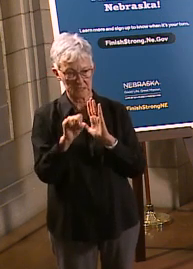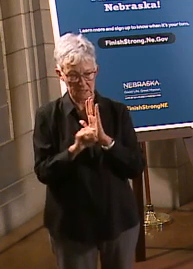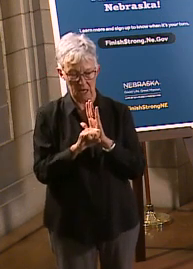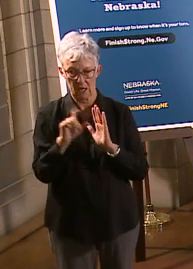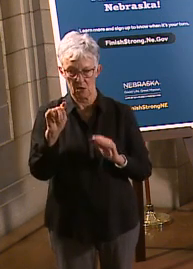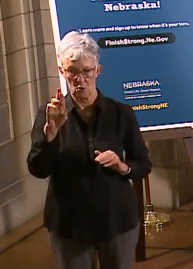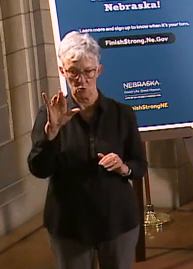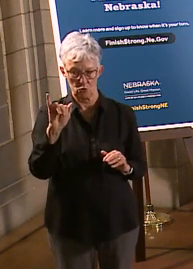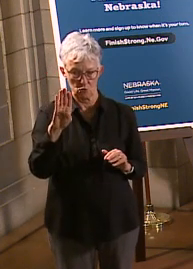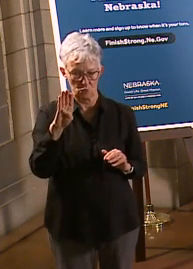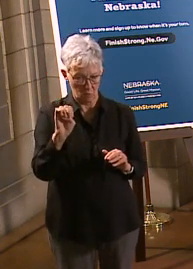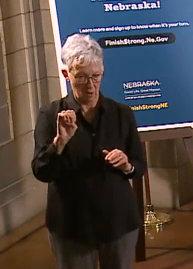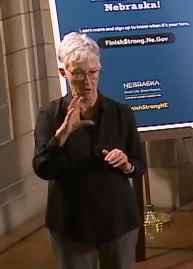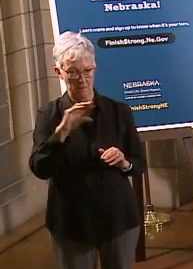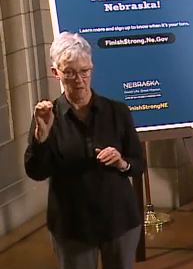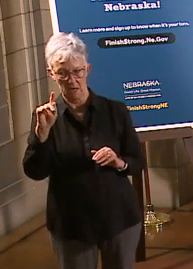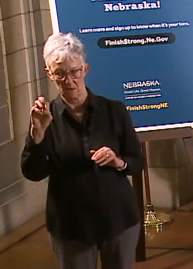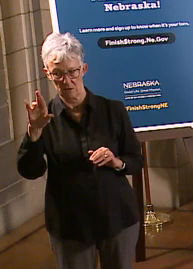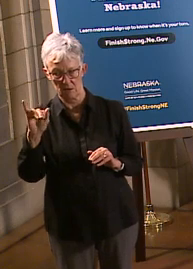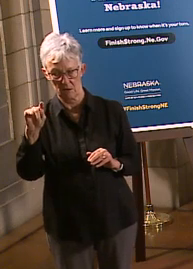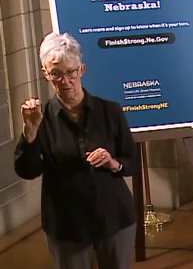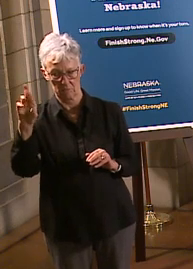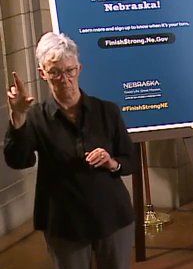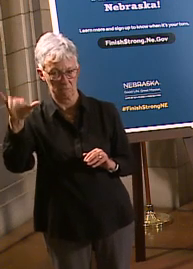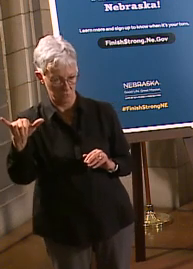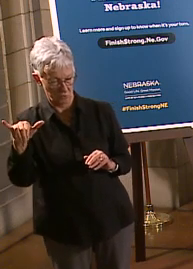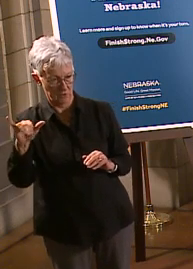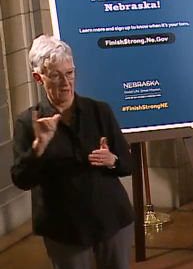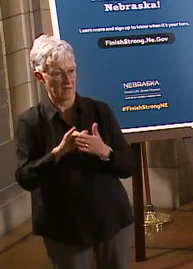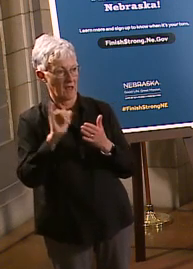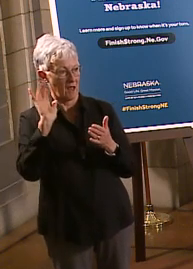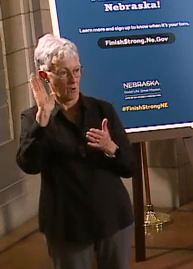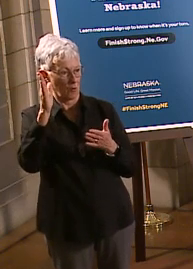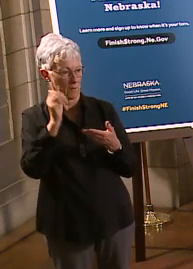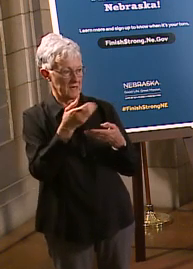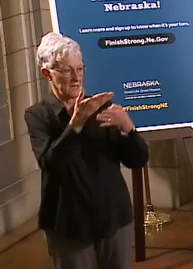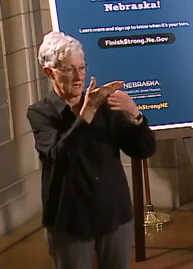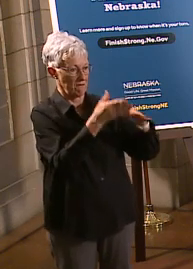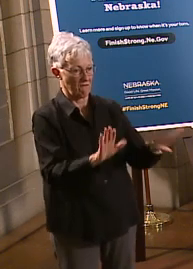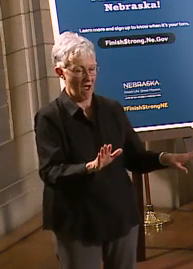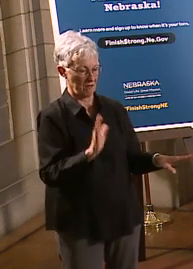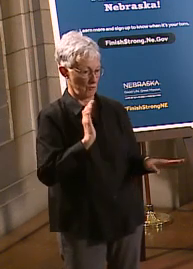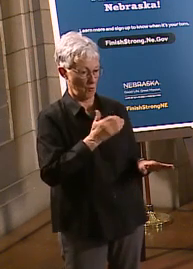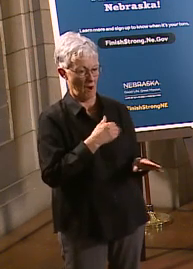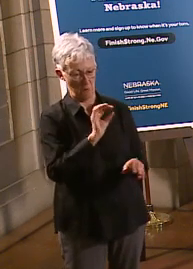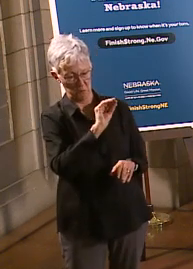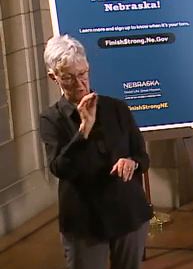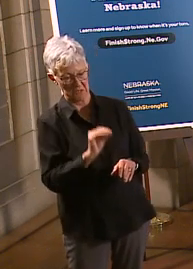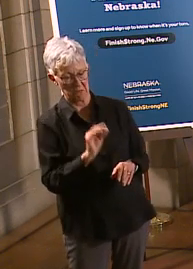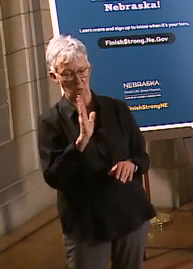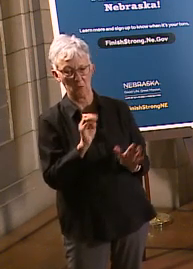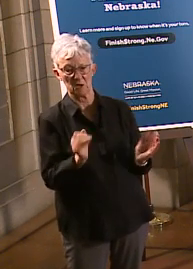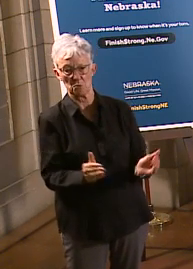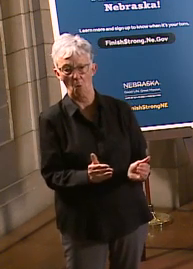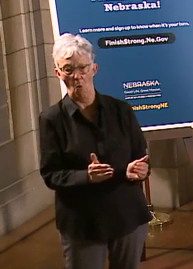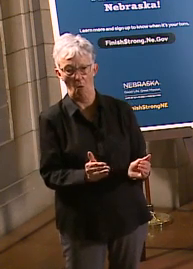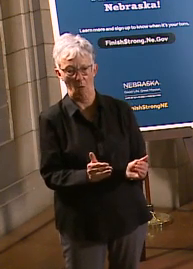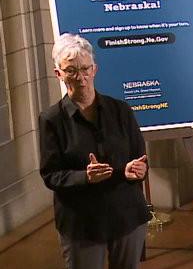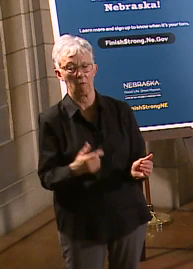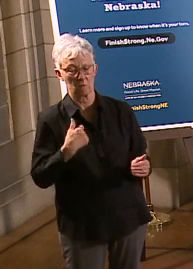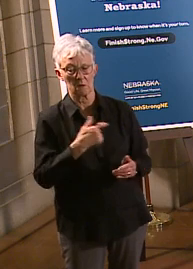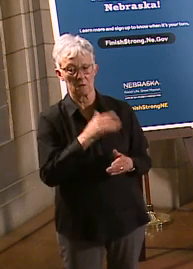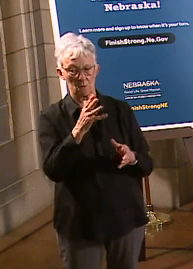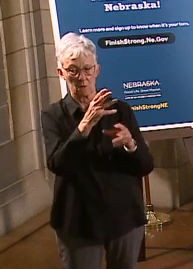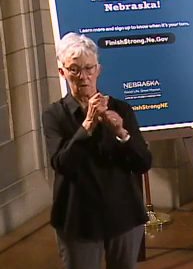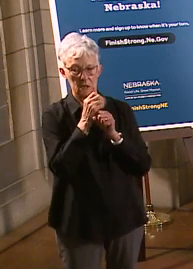will be spread out amongst all those. So Nebraska's share will obviously be much smaller, but we will get some share